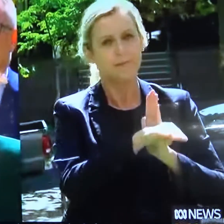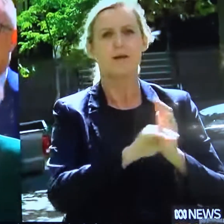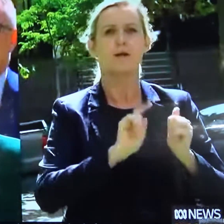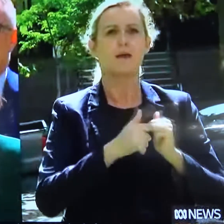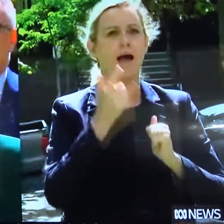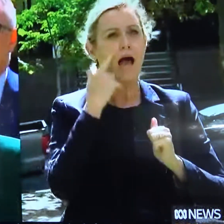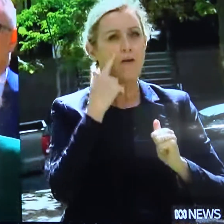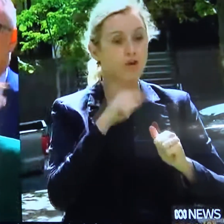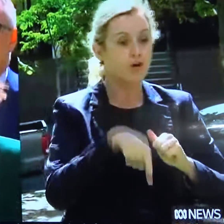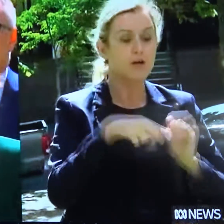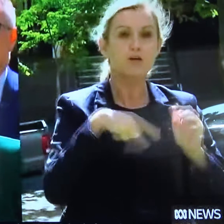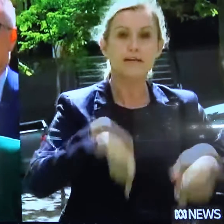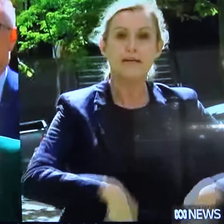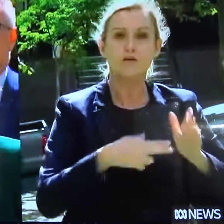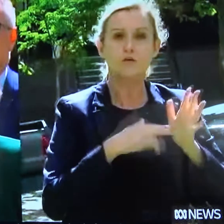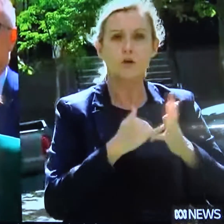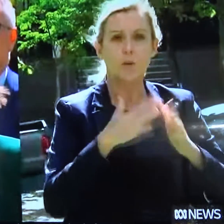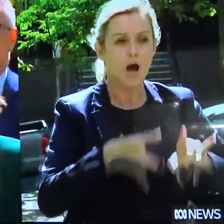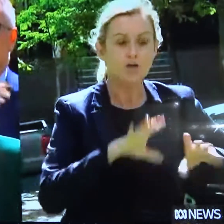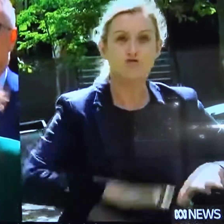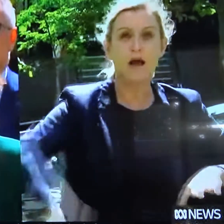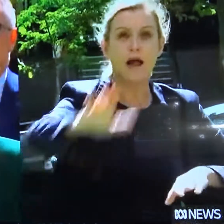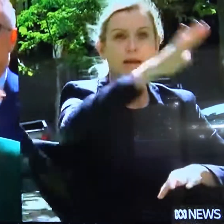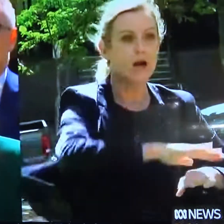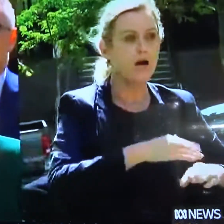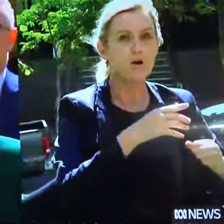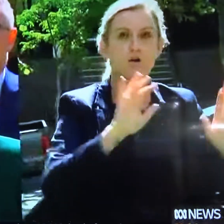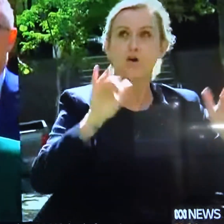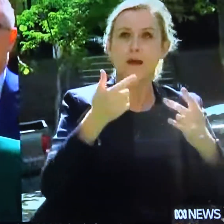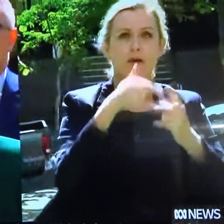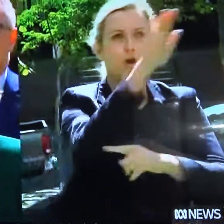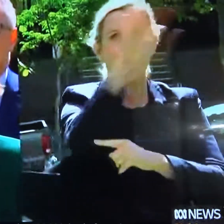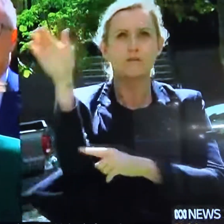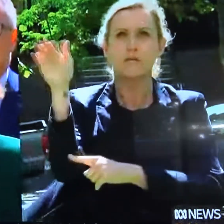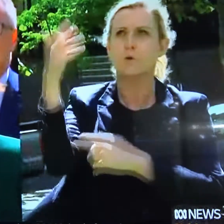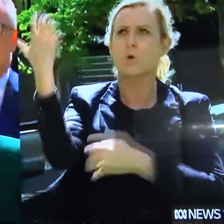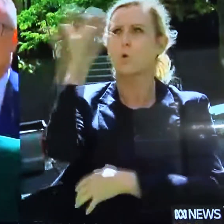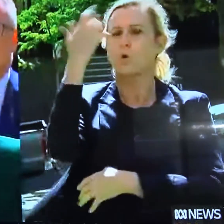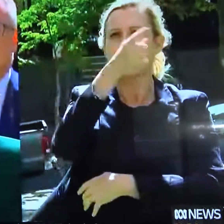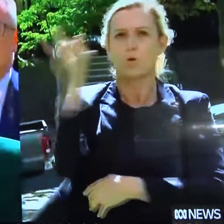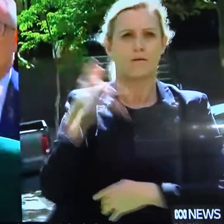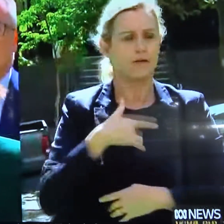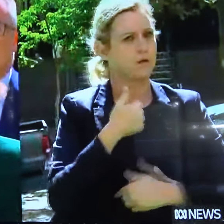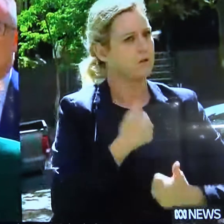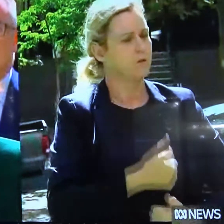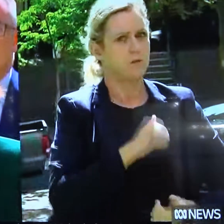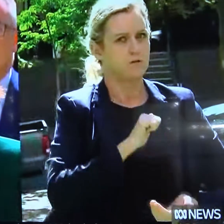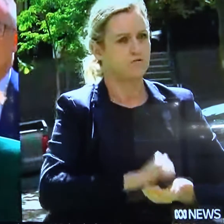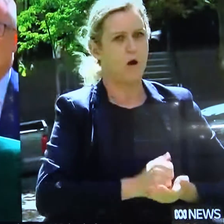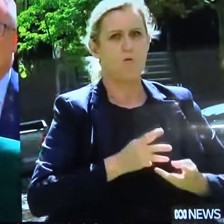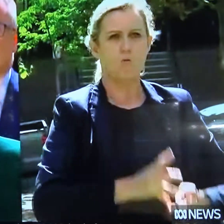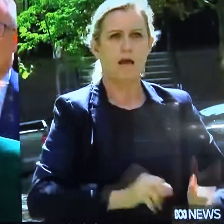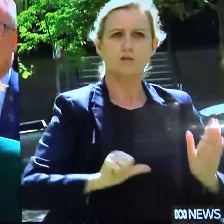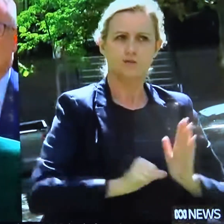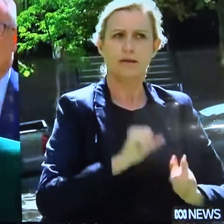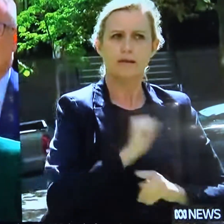and Australia compared to other parts of the world, we can take stock and say that we have done the right thing at the right time, and we